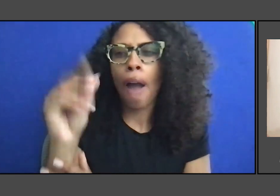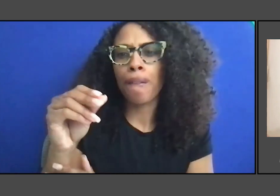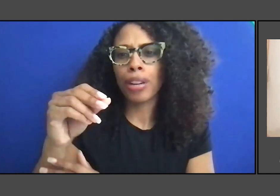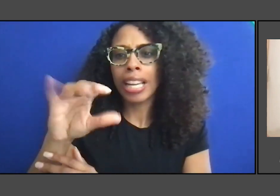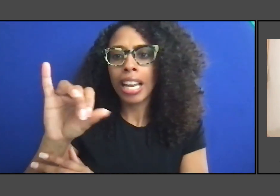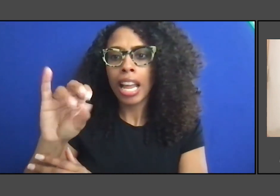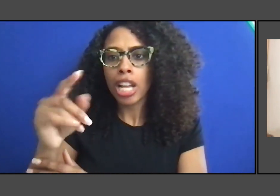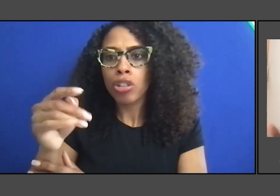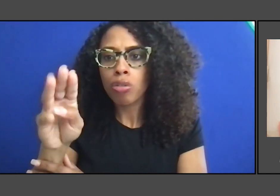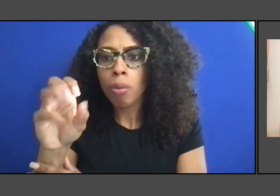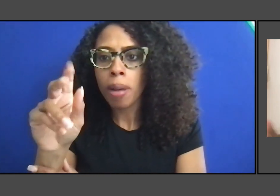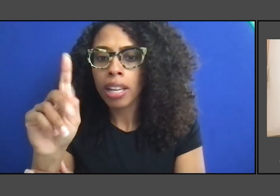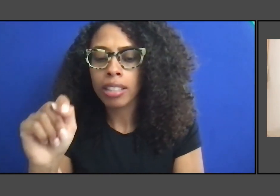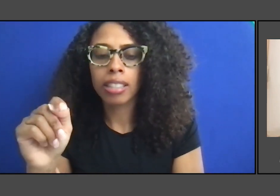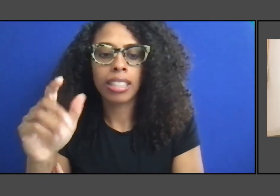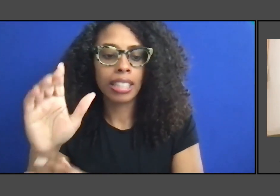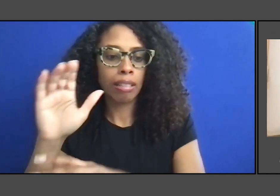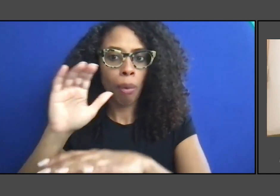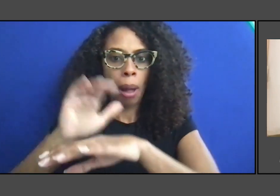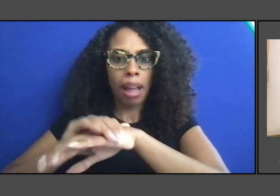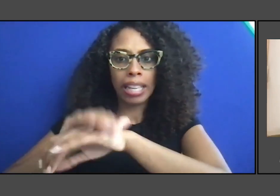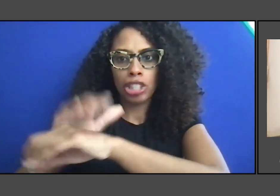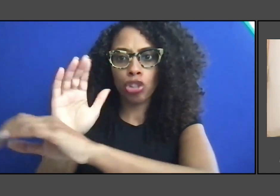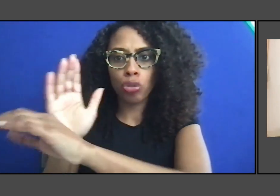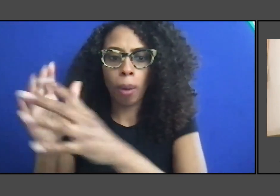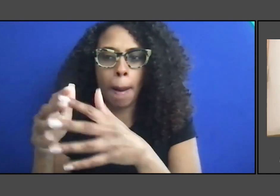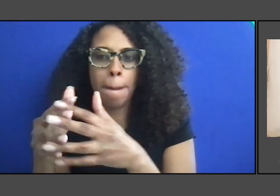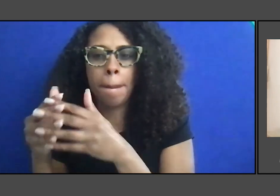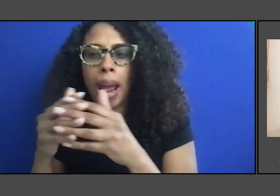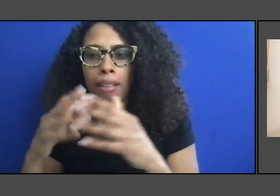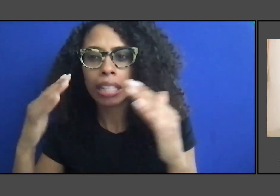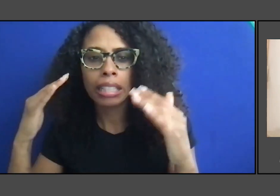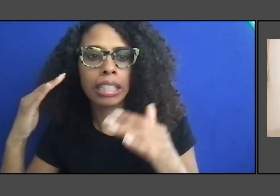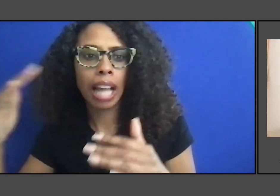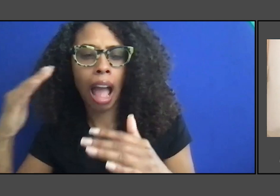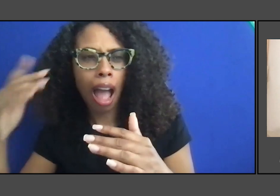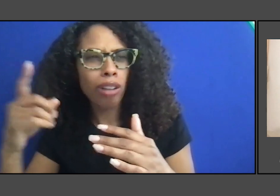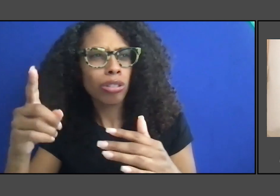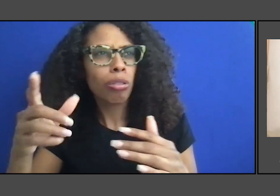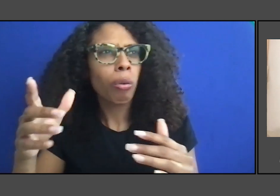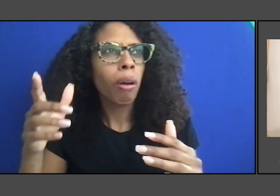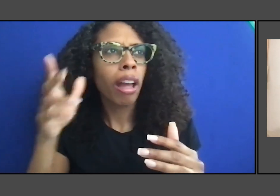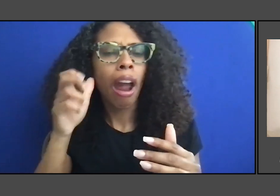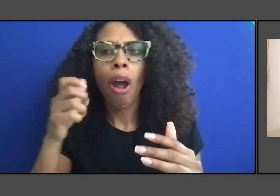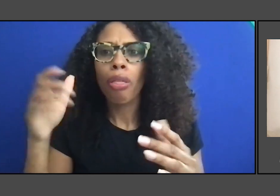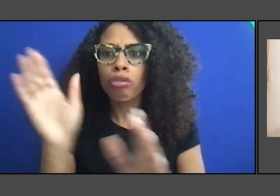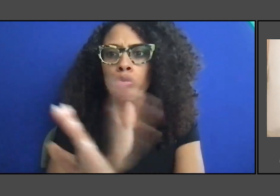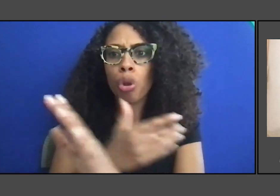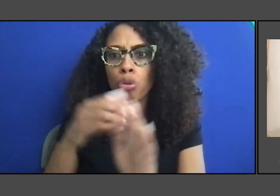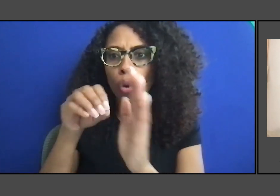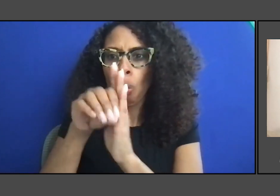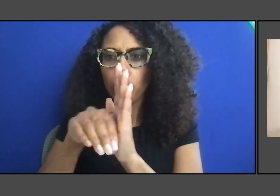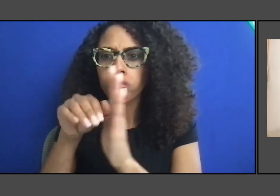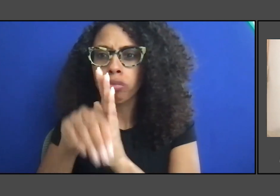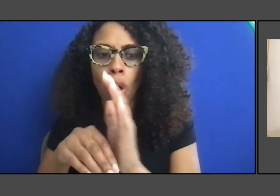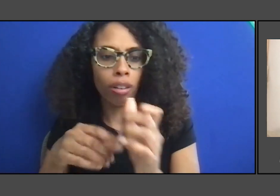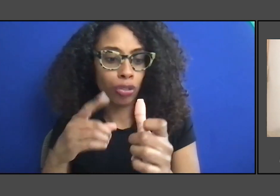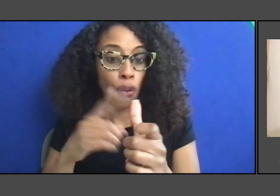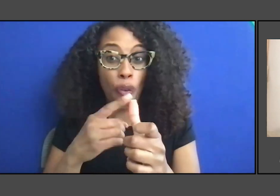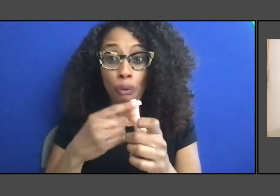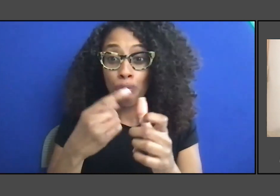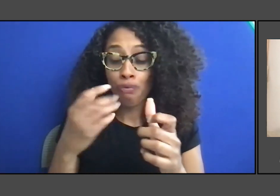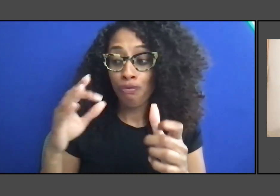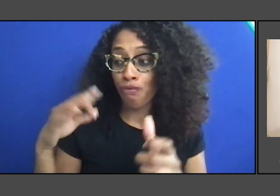which is just this incredible amalgamation of cultures, French on top of Spanish, on top of African, on top of